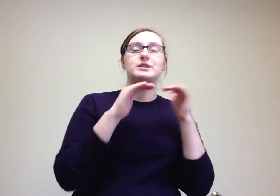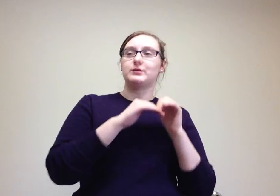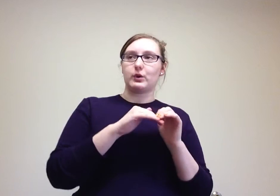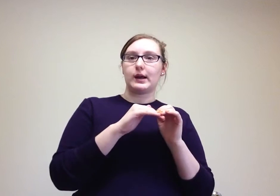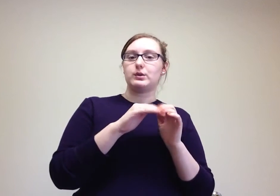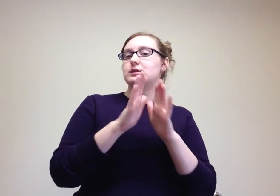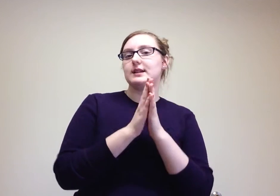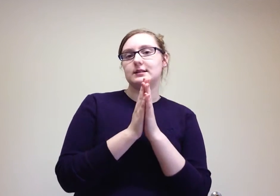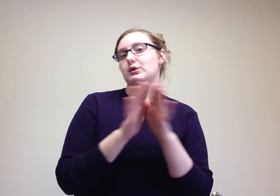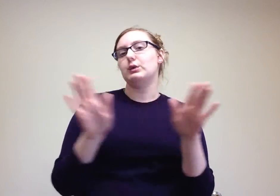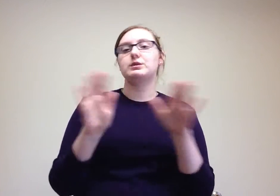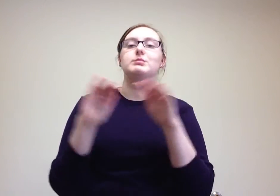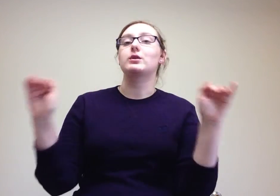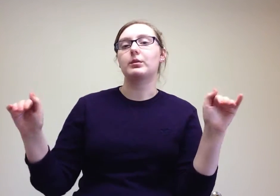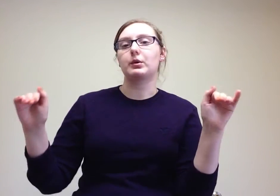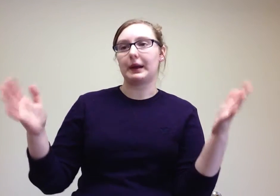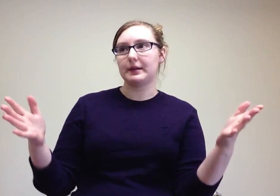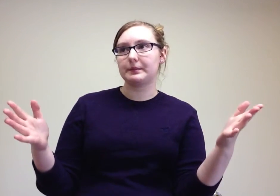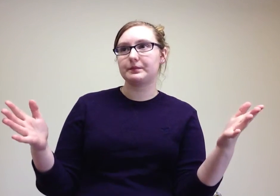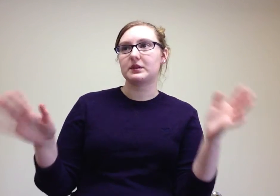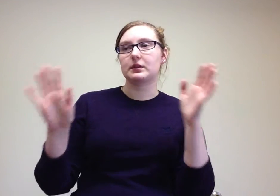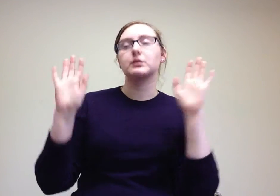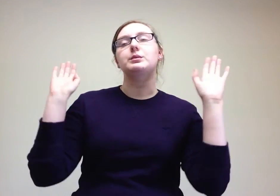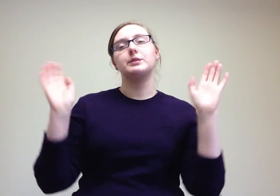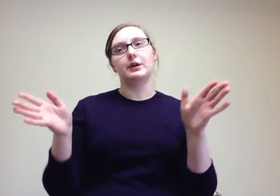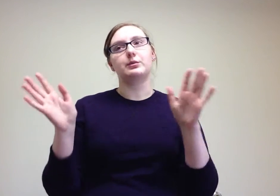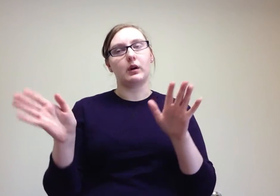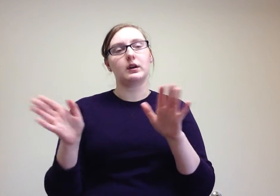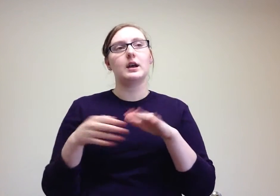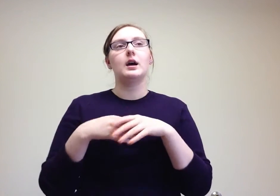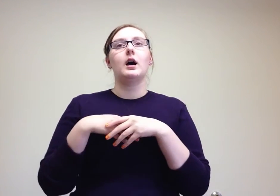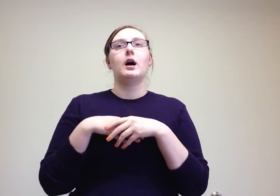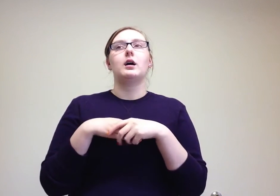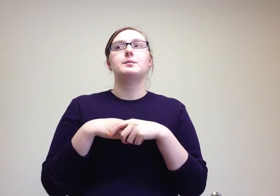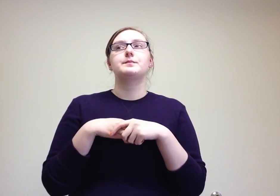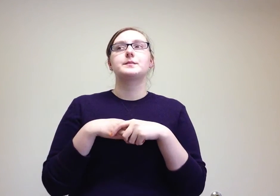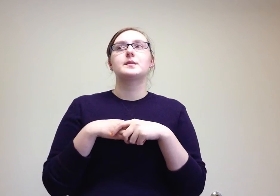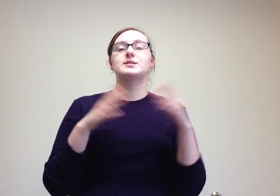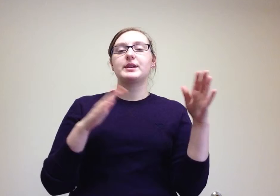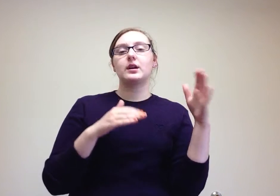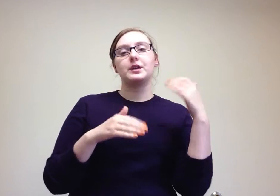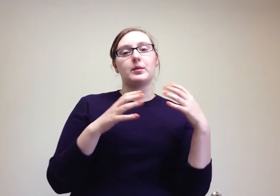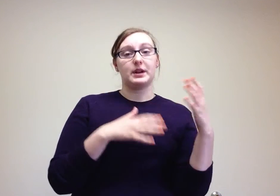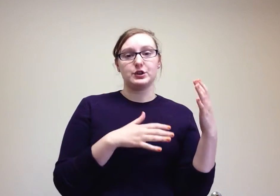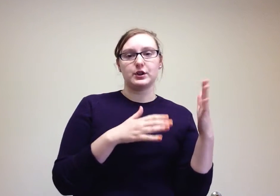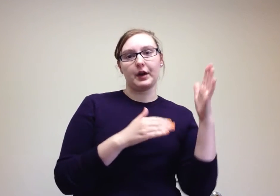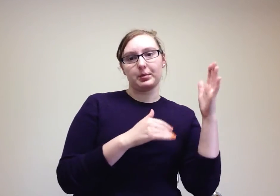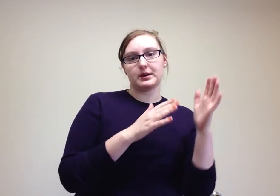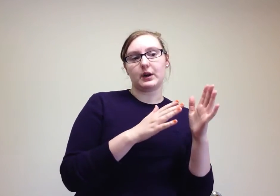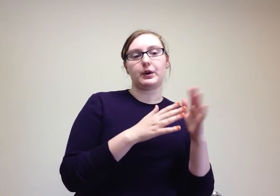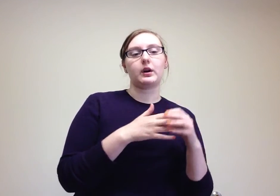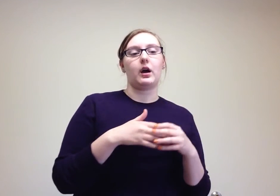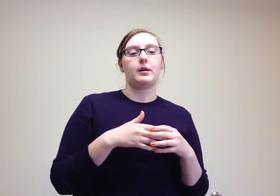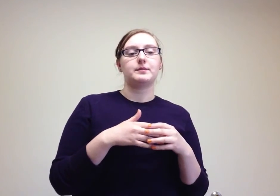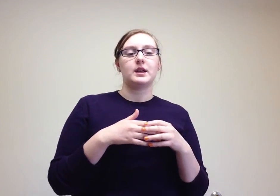just equal out. You would just stay at zero. You would just be normal, right? No, wrong. Depending on the combination of upper and downer, it